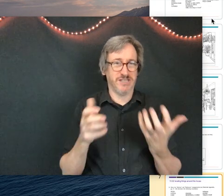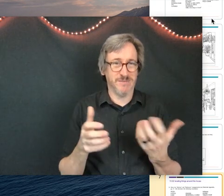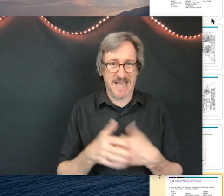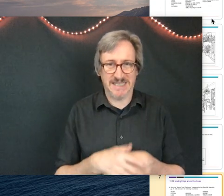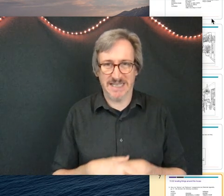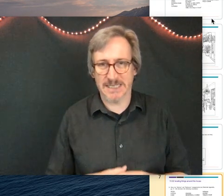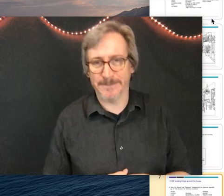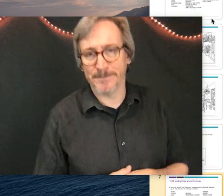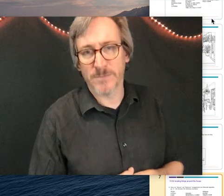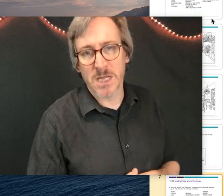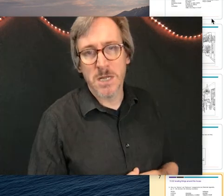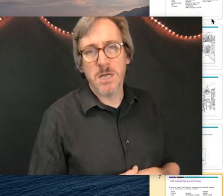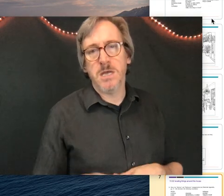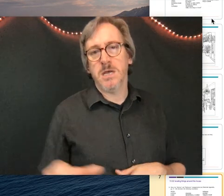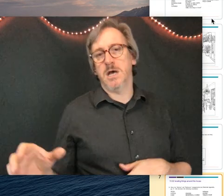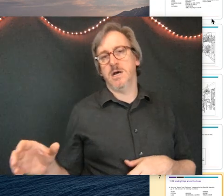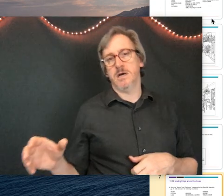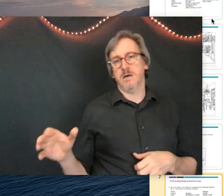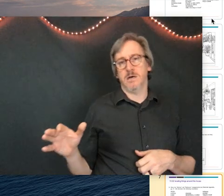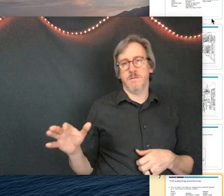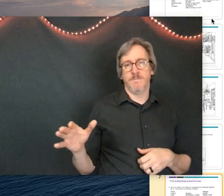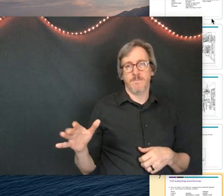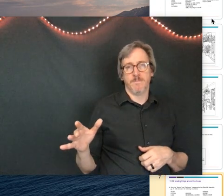Dishwasher seems as easy.